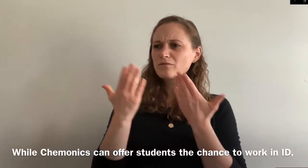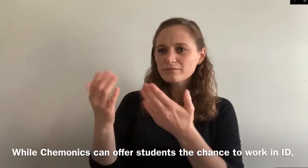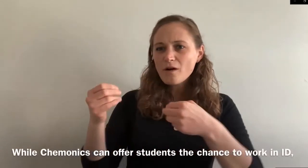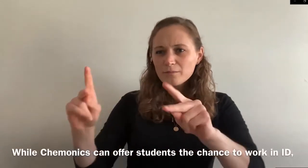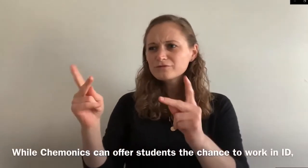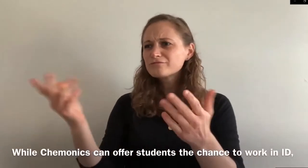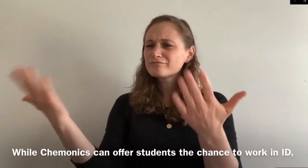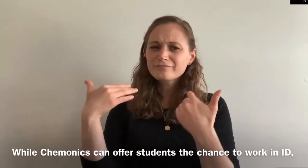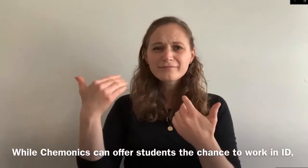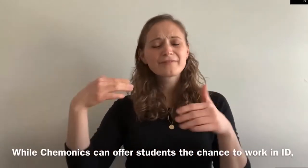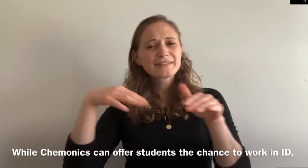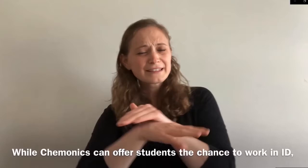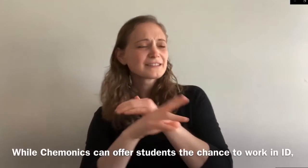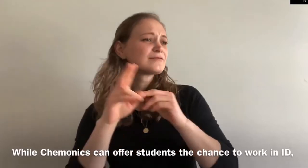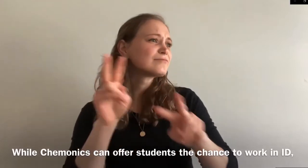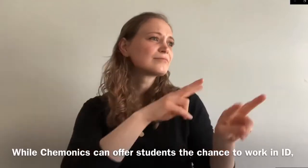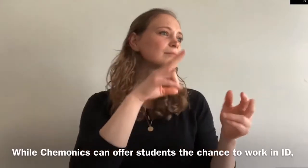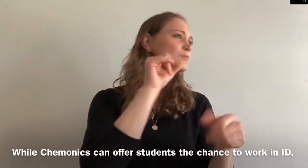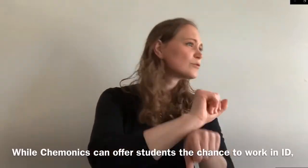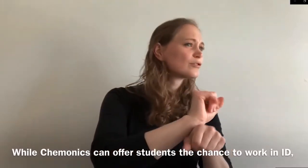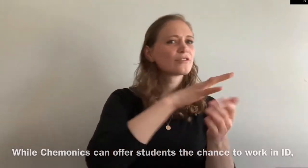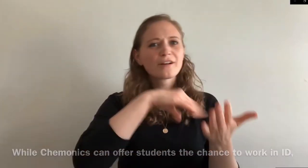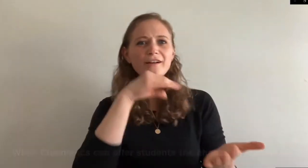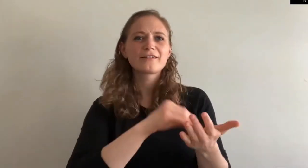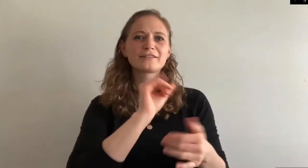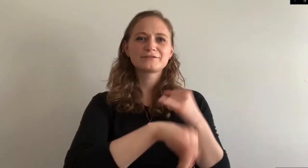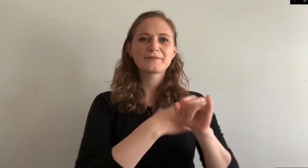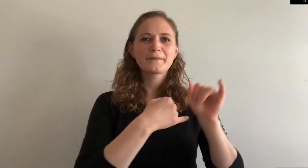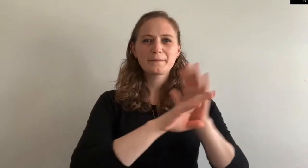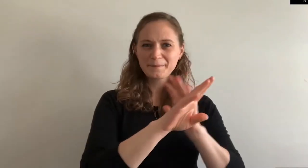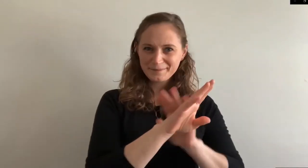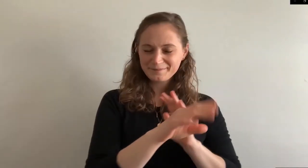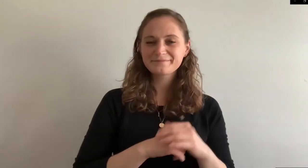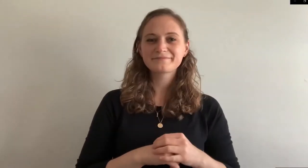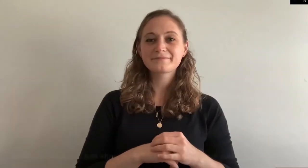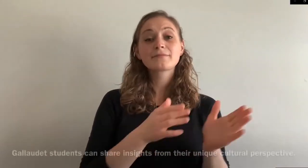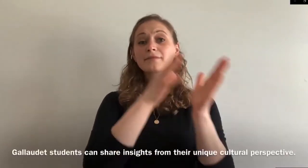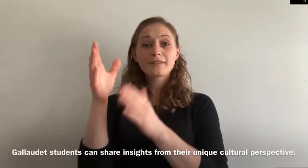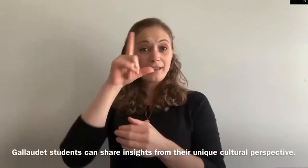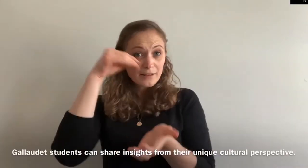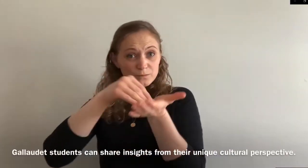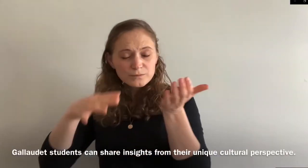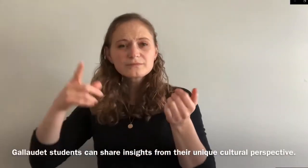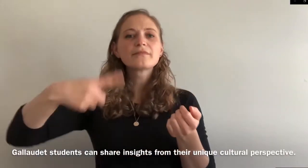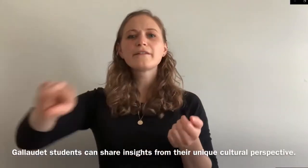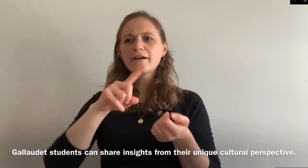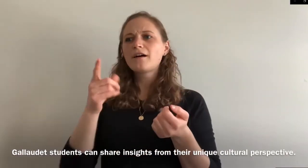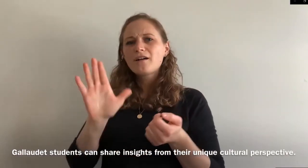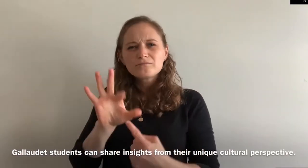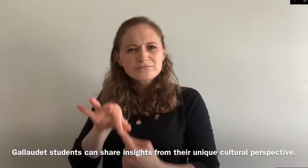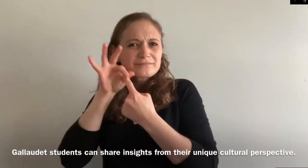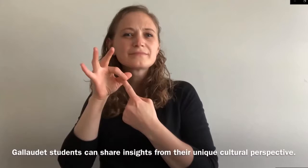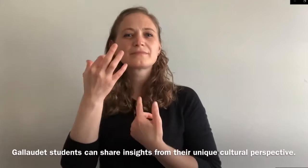Gallaudet. While Chemonics can offer students the chance to work in international development, Gallaudet students can share